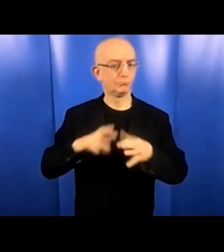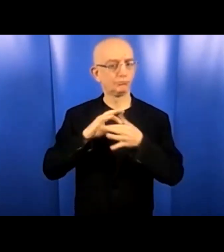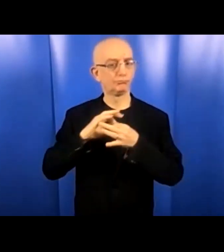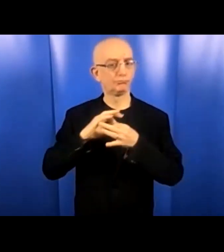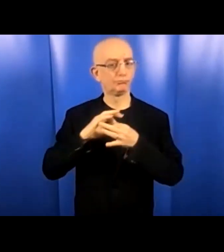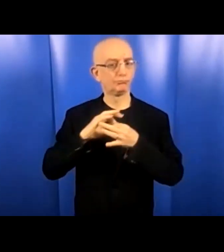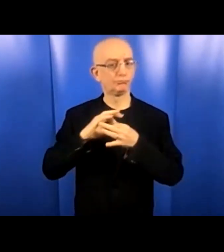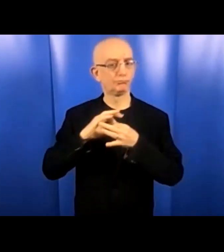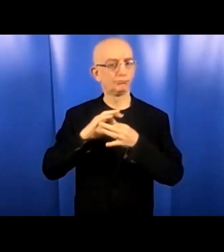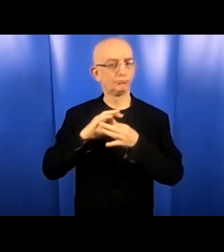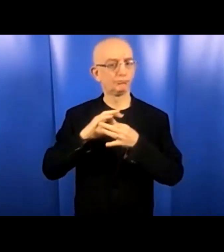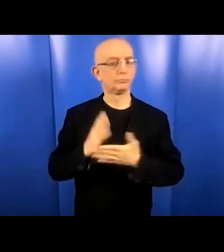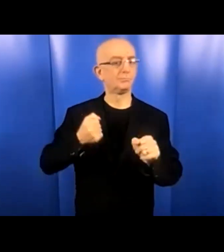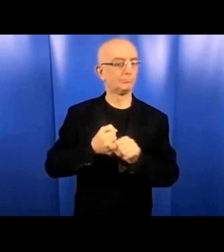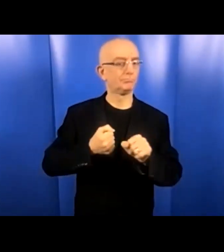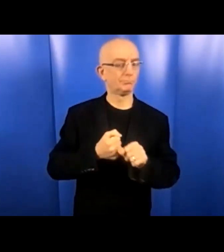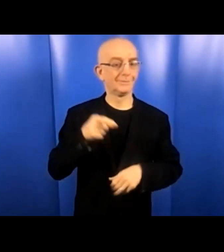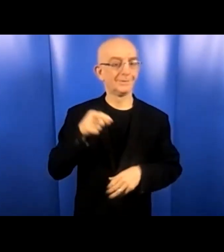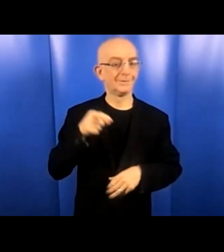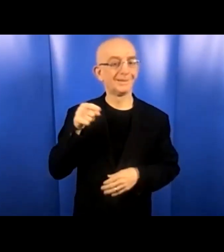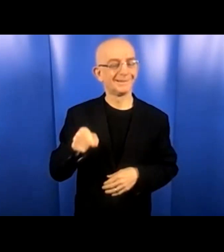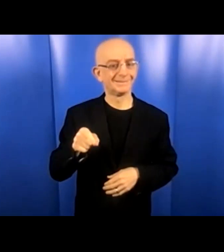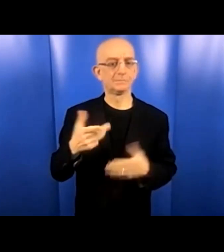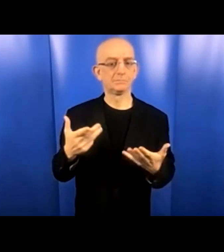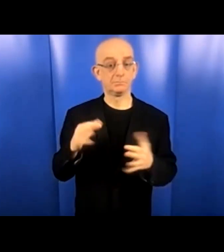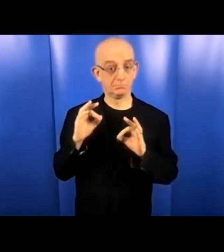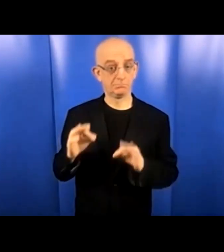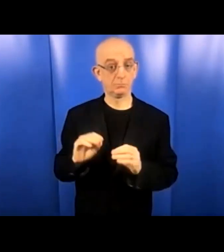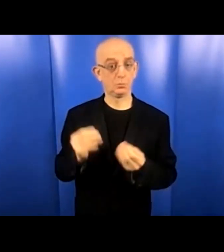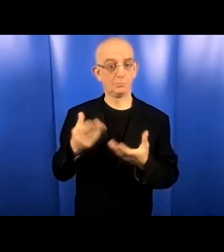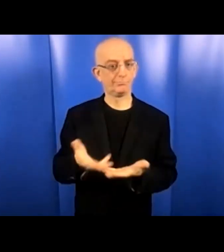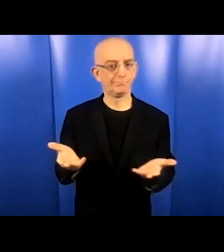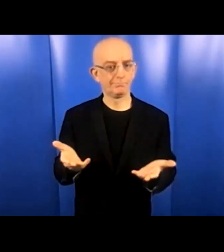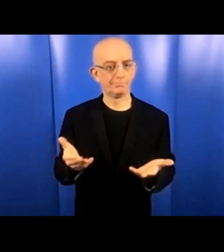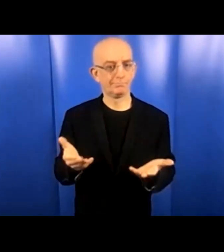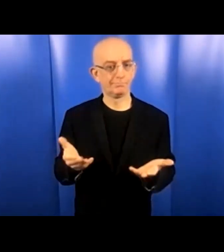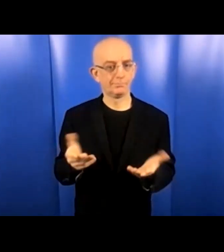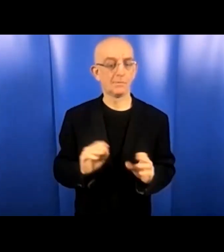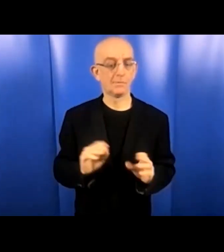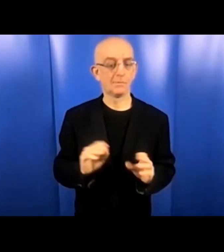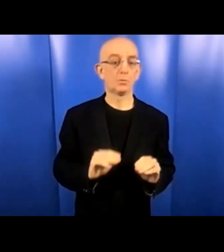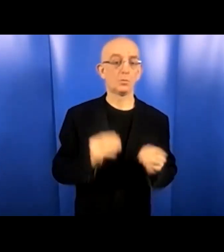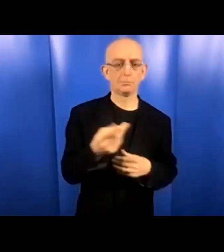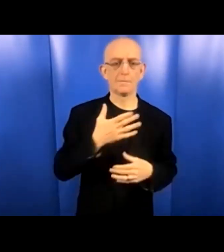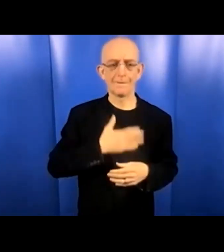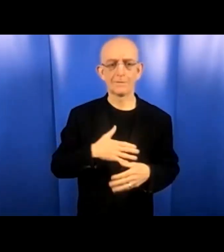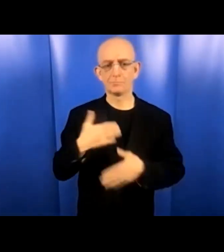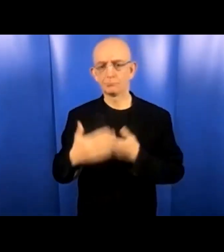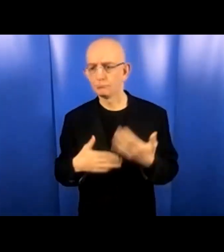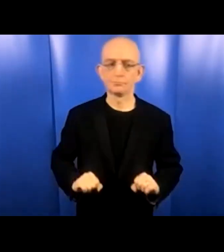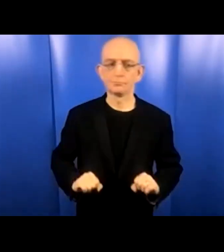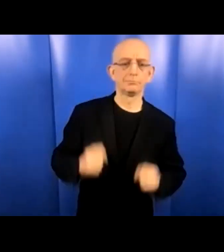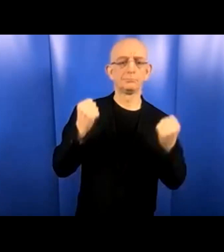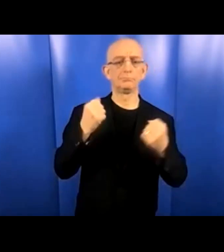want to engage much more on activism and much more learn through videos, less